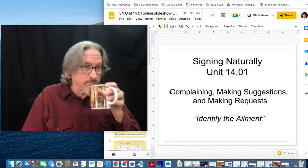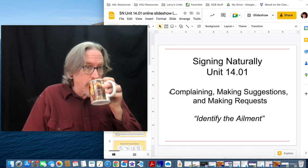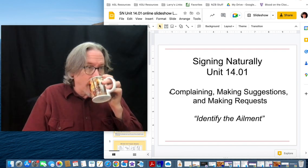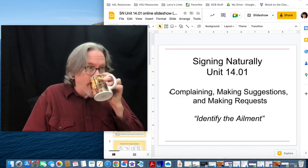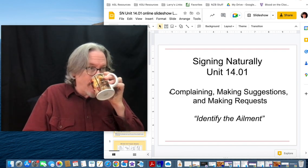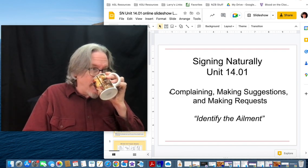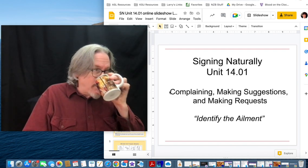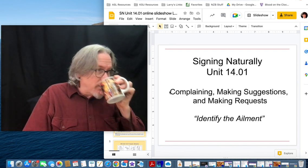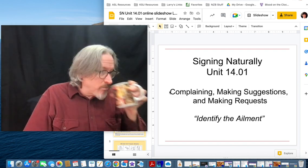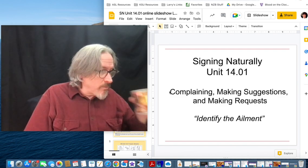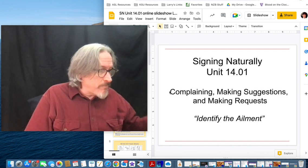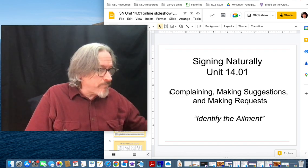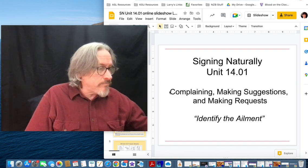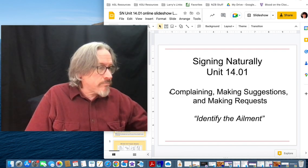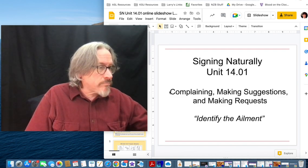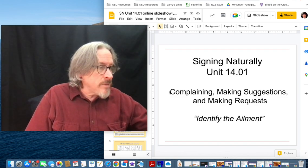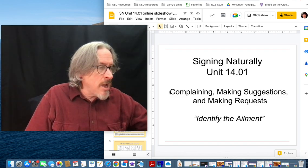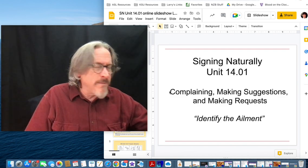dovetails.